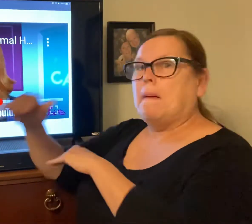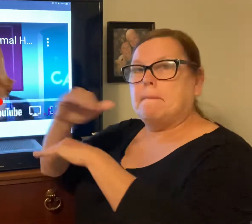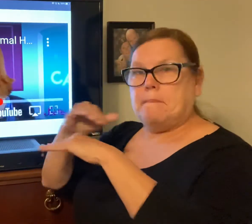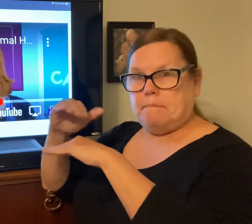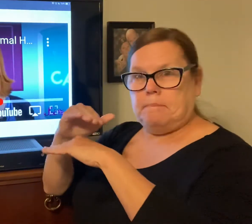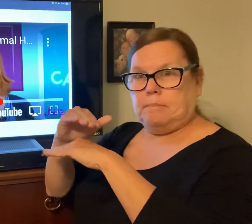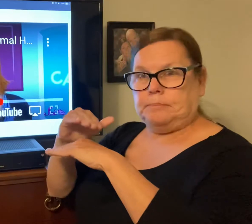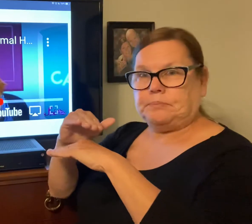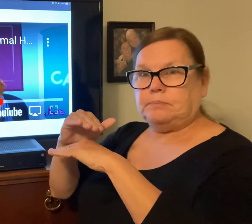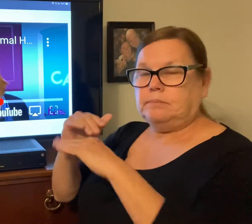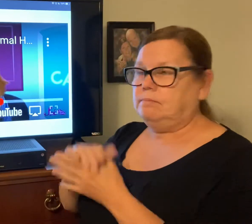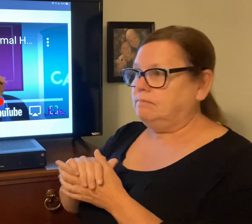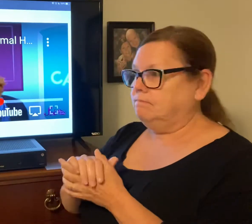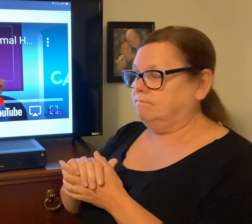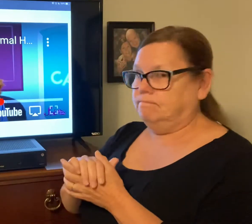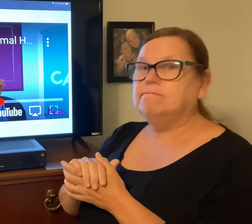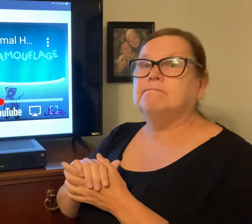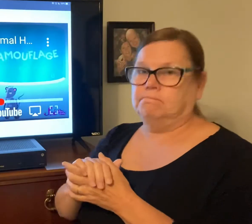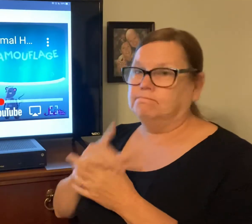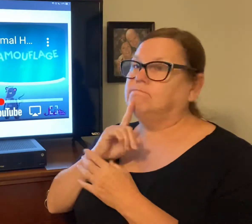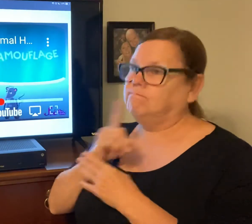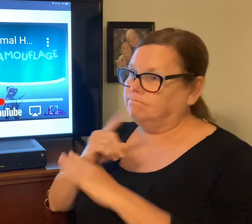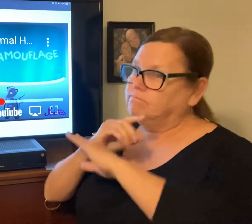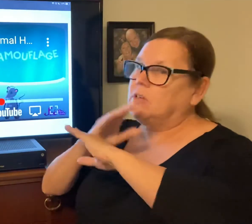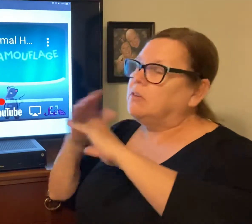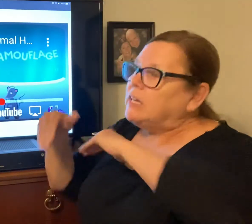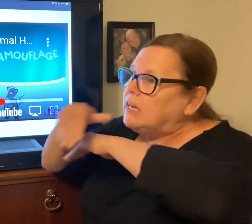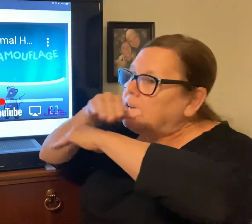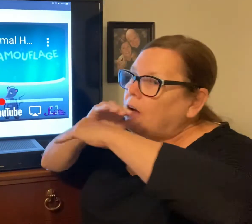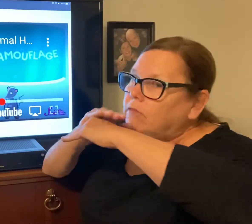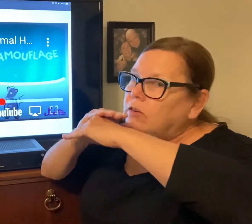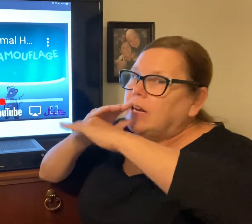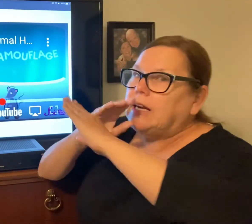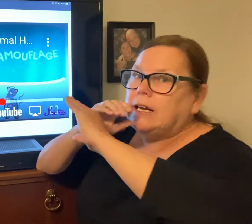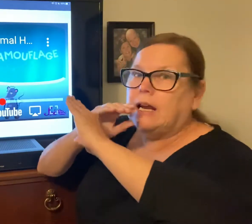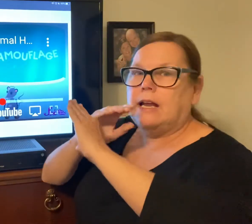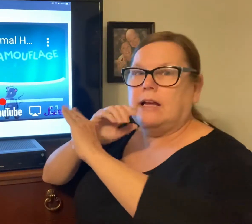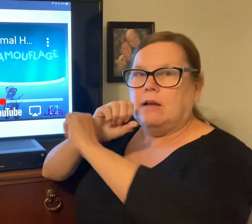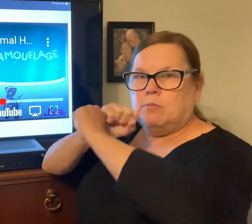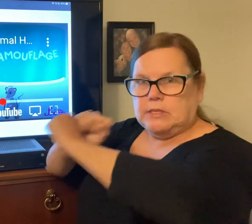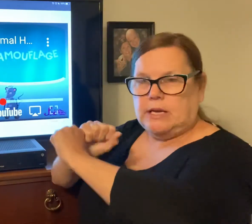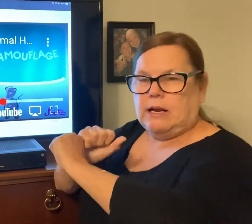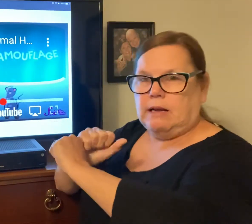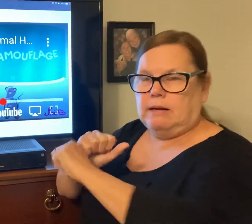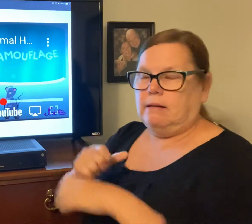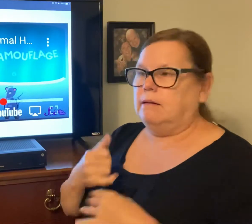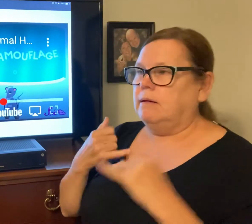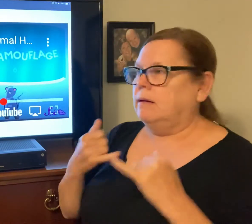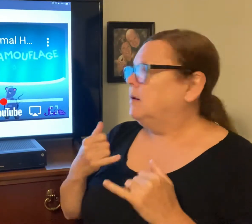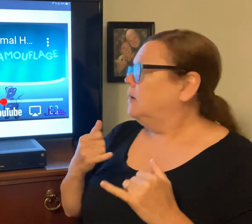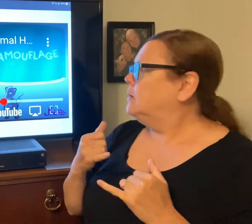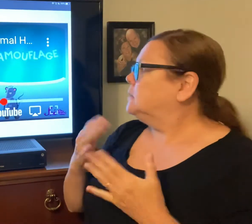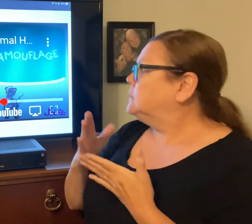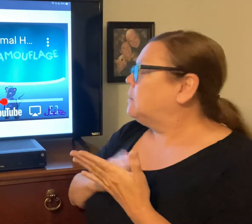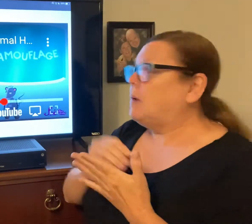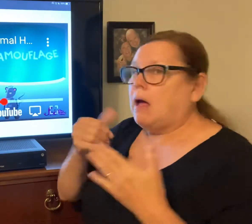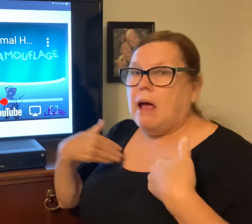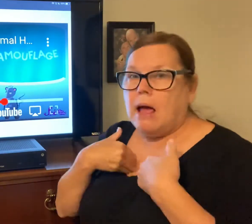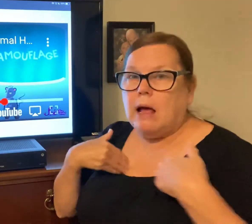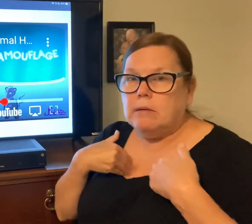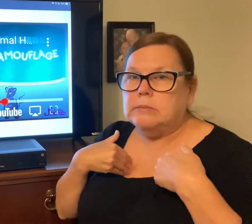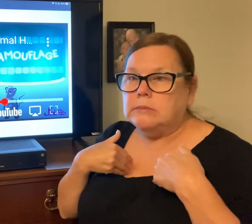this shark is covered from top to bottom. And some animals don't just take on the color or pattern of their surroundings. They